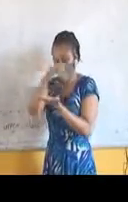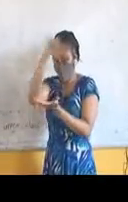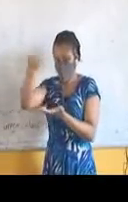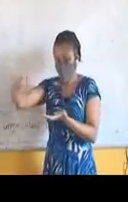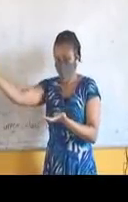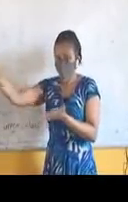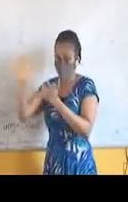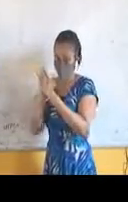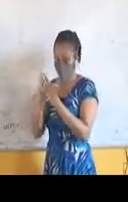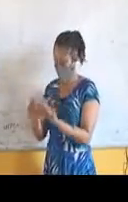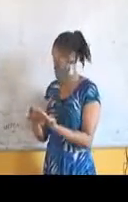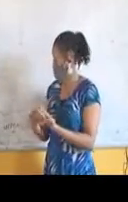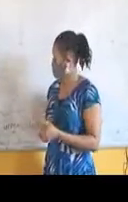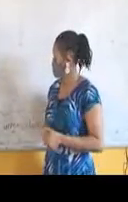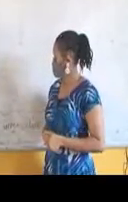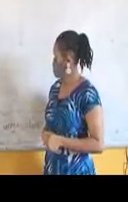have 20,